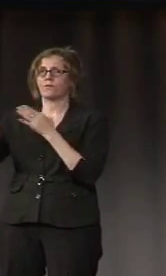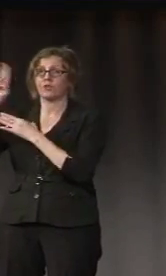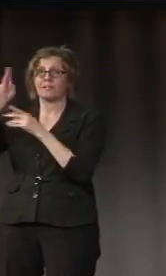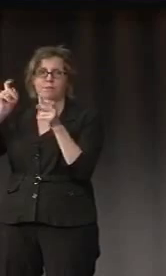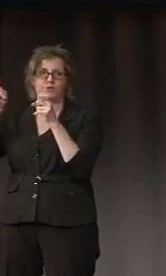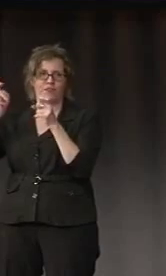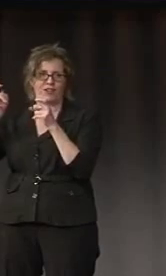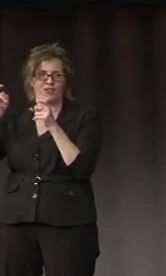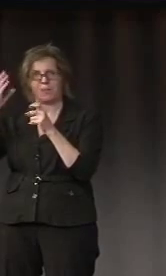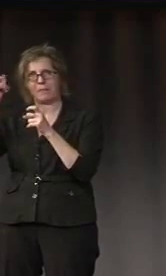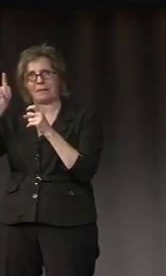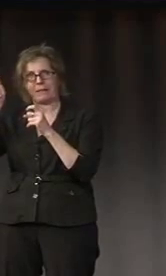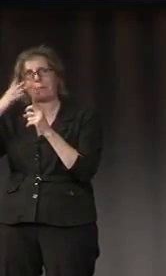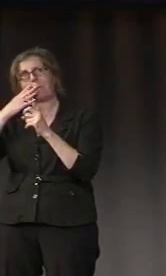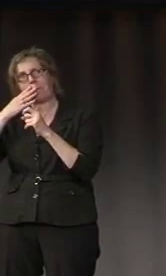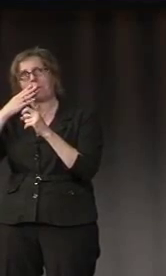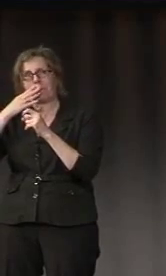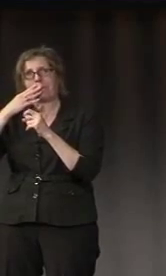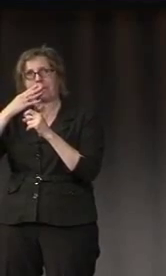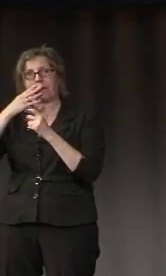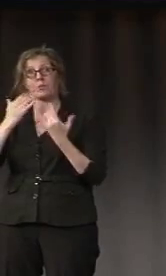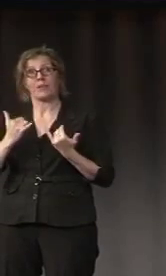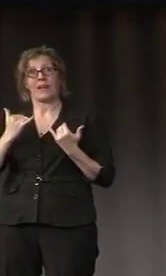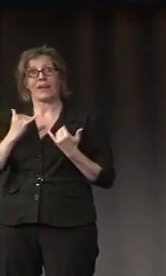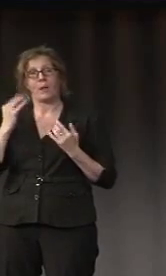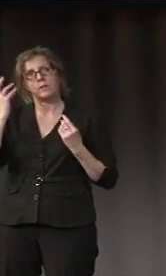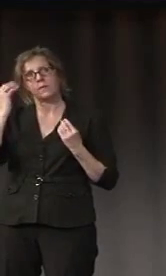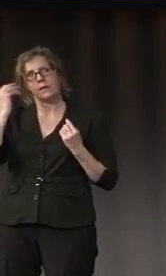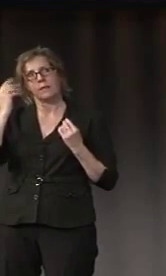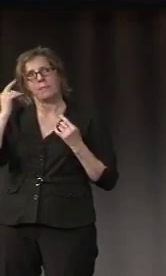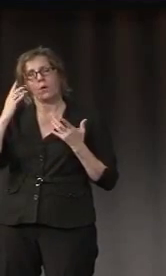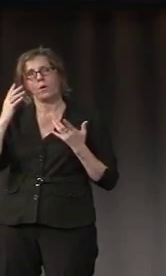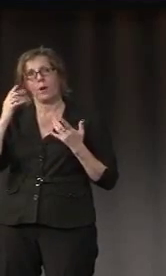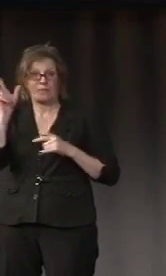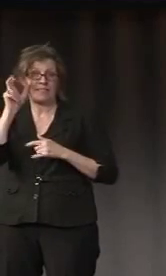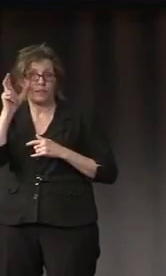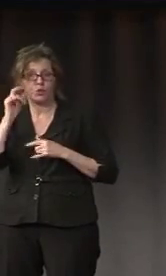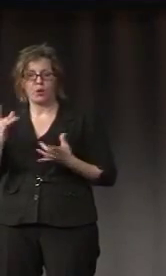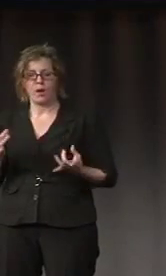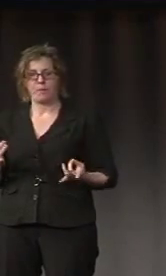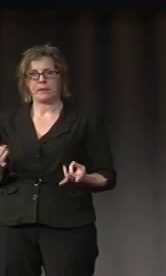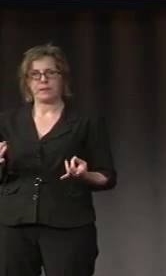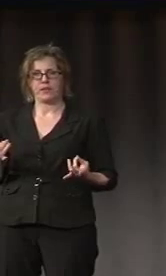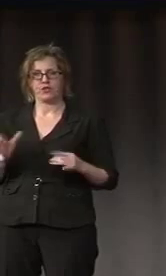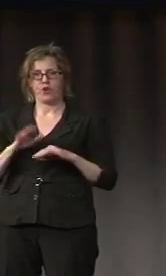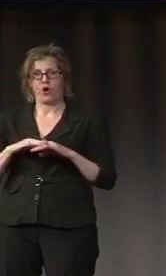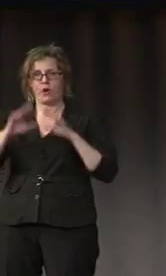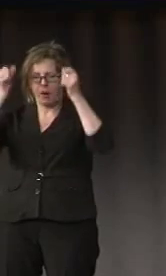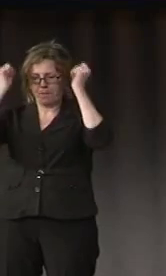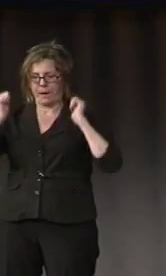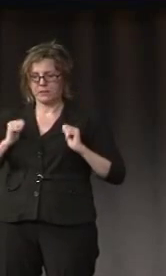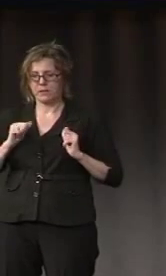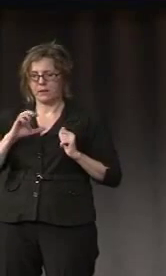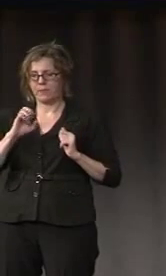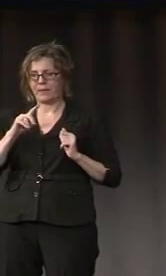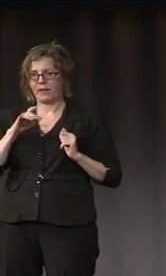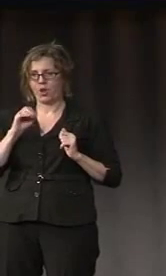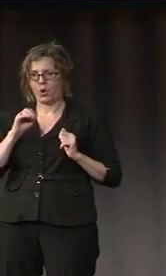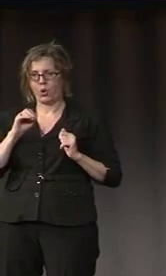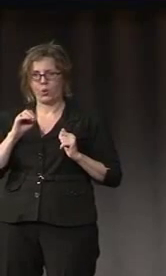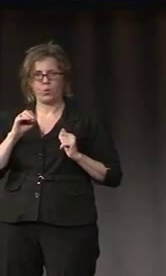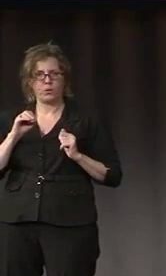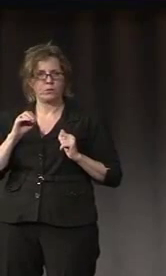And I was listening the other day to your meditation on a bust of Emilio Butmi, and I was wondering if you thought that there